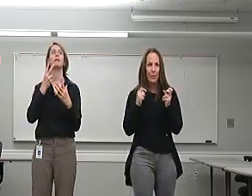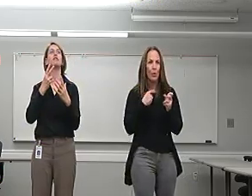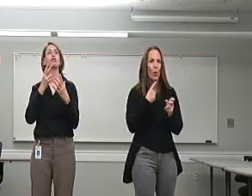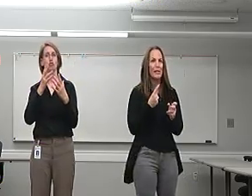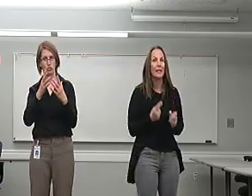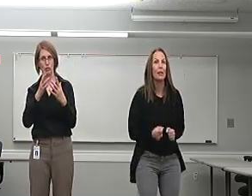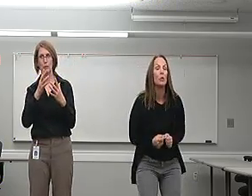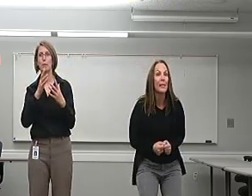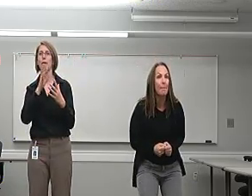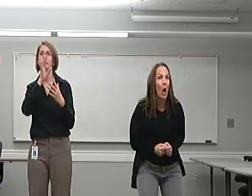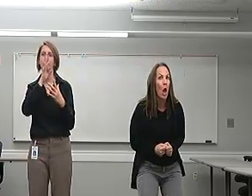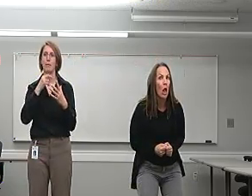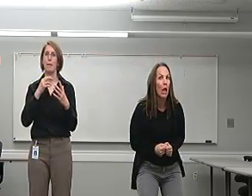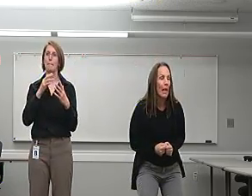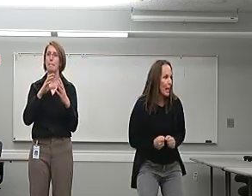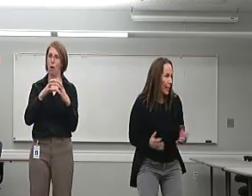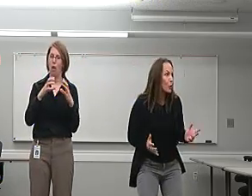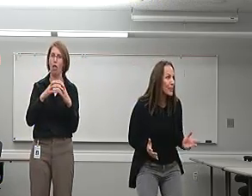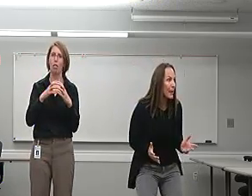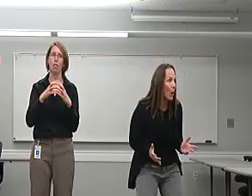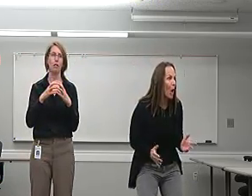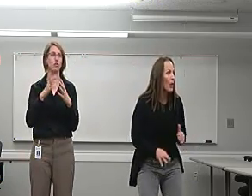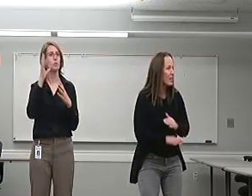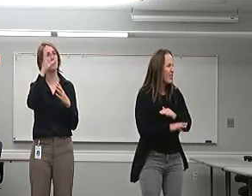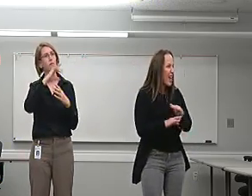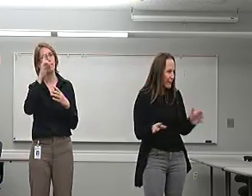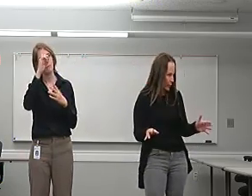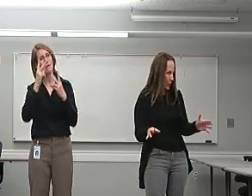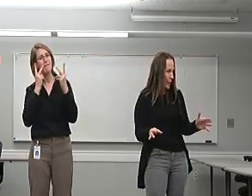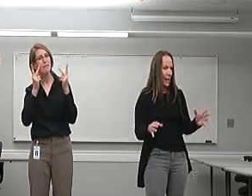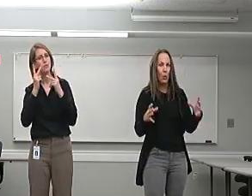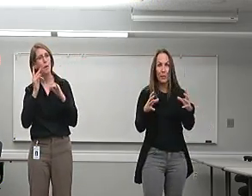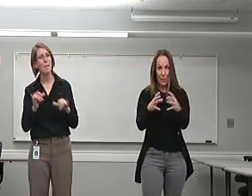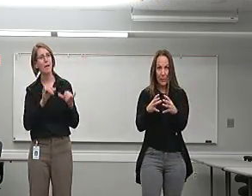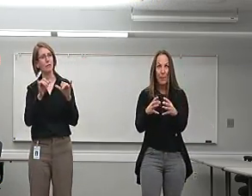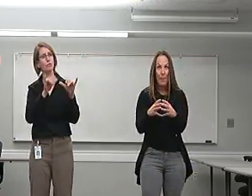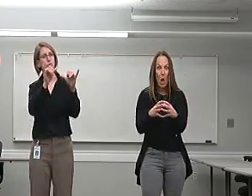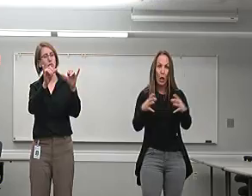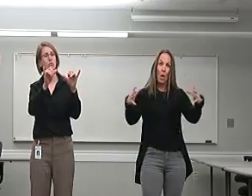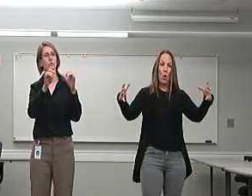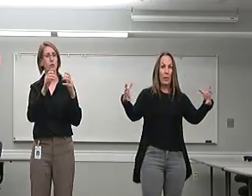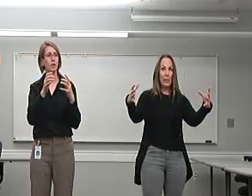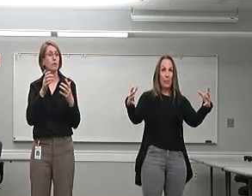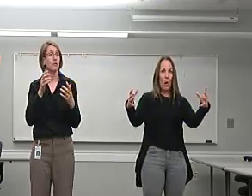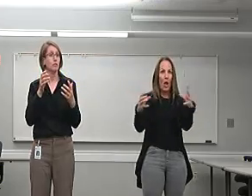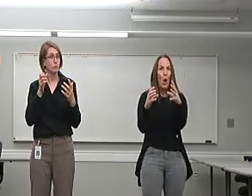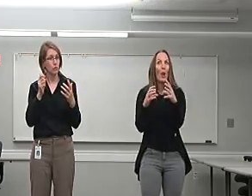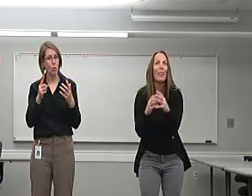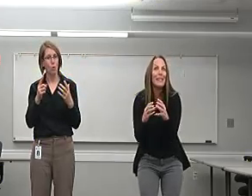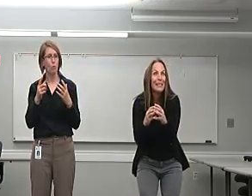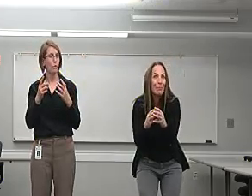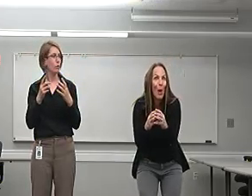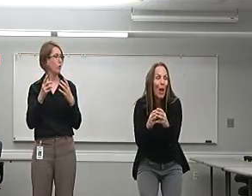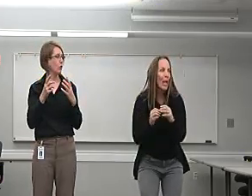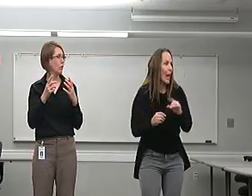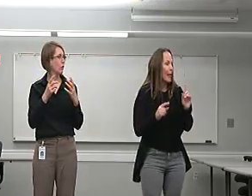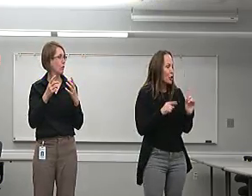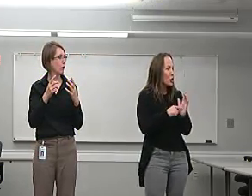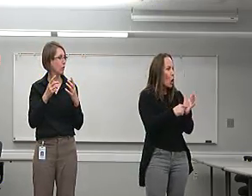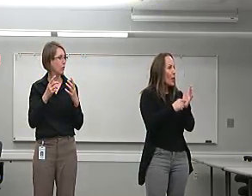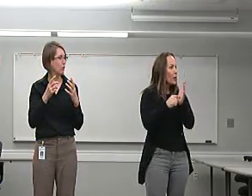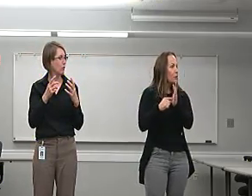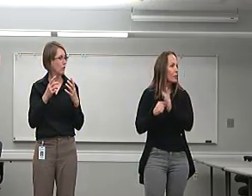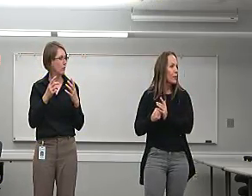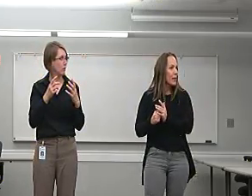say ball? Can you say ball? Never. It was, this is a ball, or this is a ball, or this is a ball, and showing those different